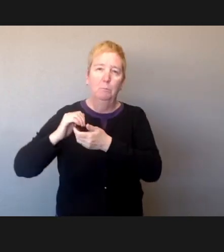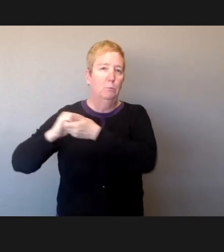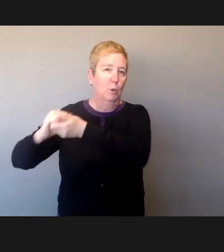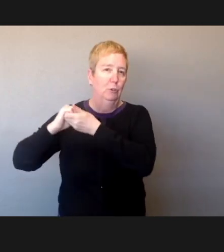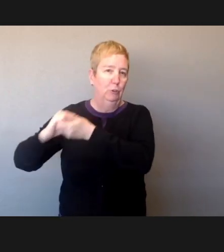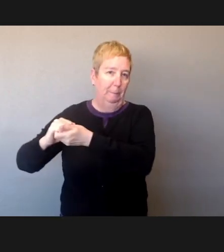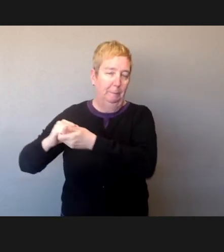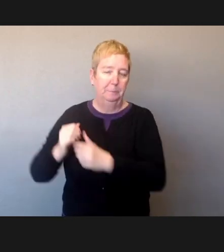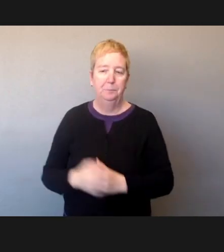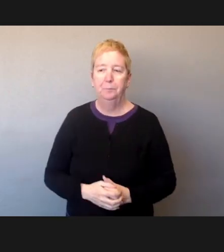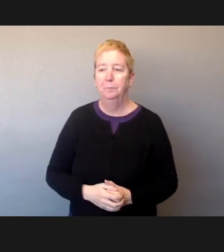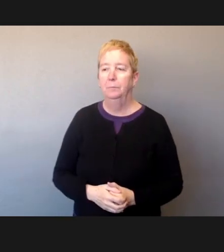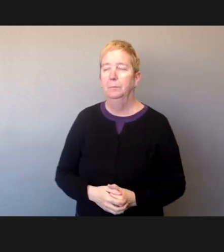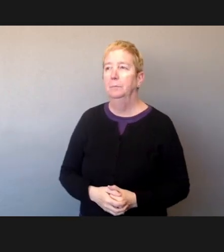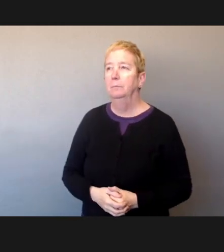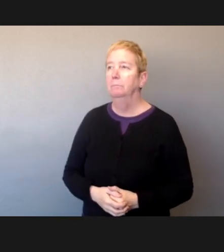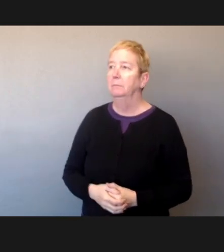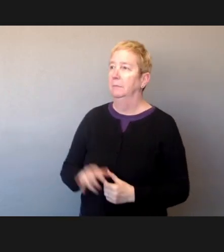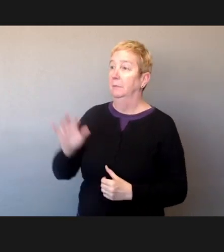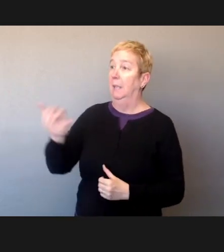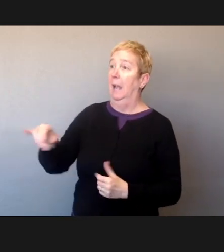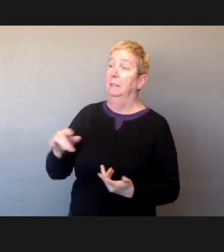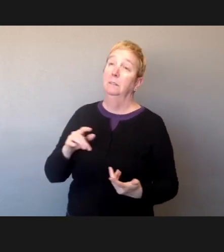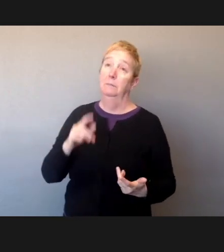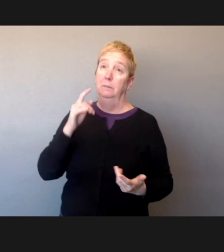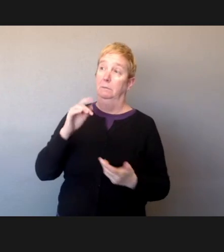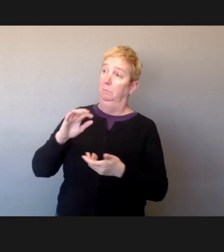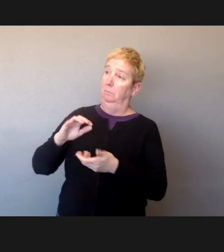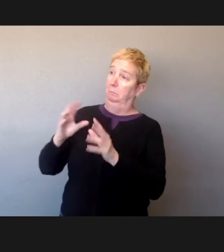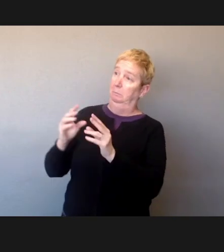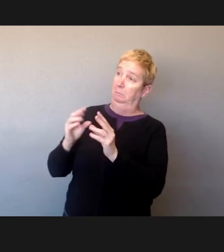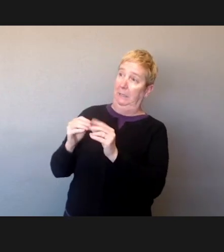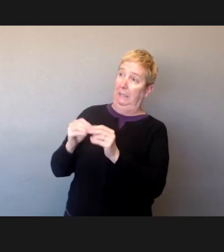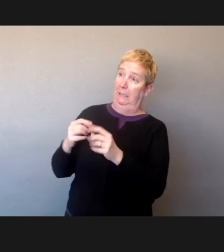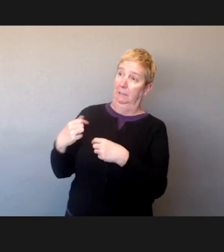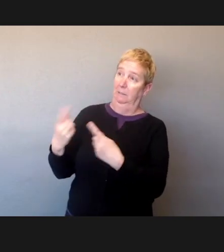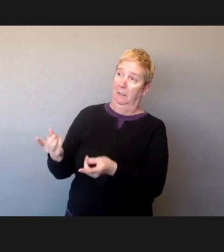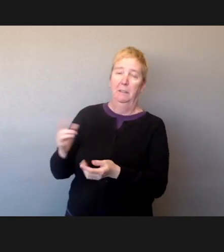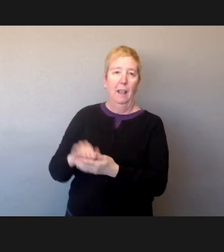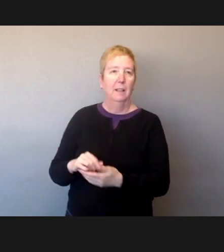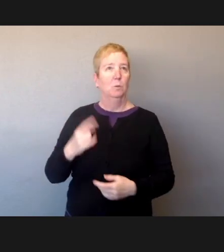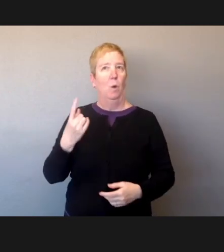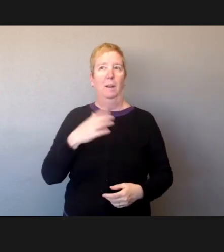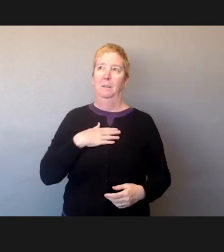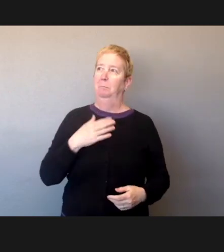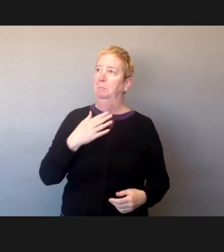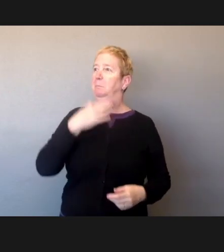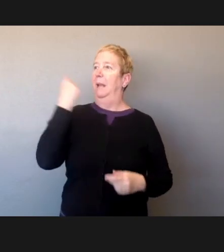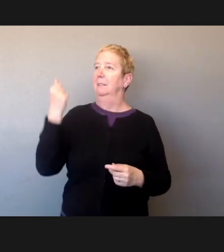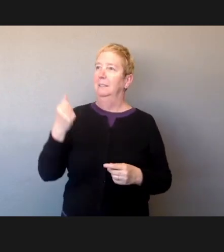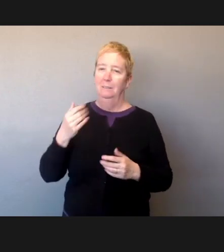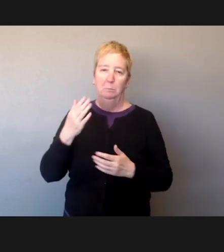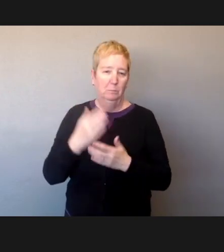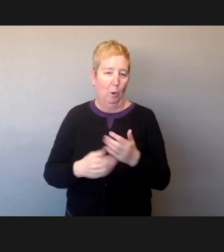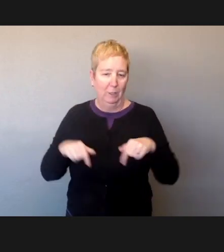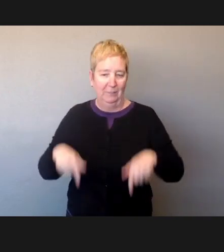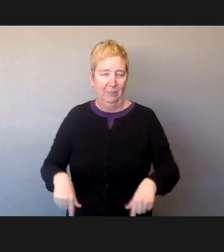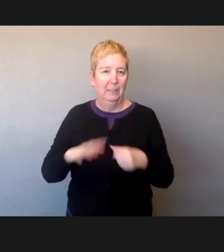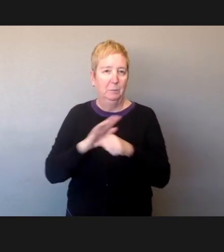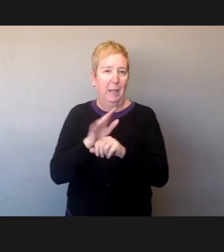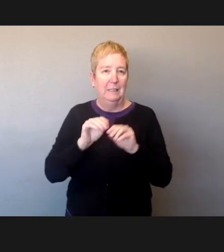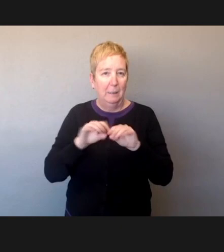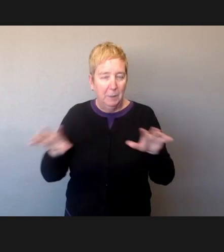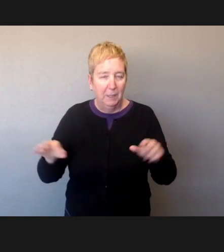the partnership we've developed with all of you has been, for me, one of the high points of the pandemic. Believe it or not, I've